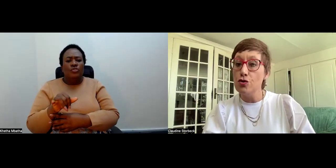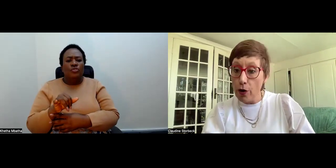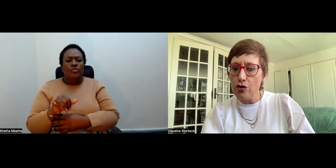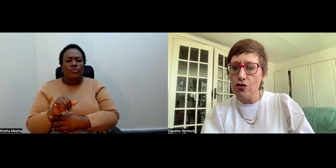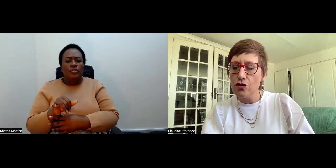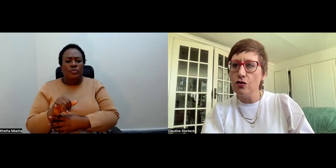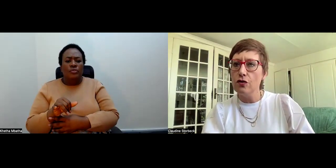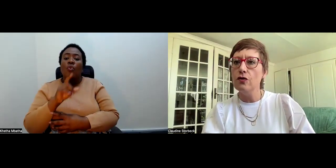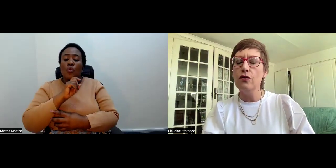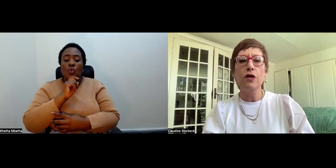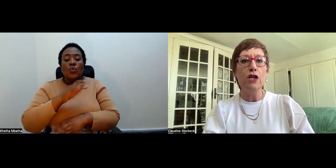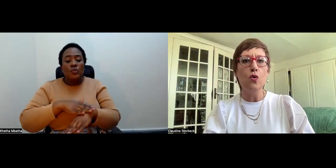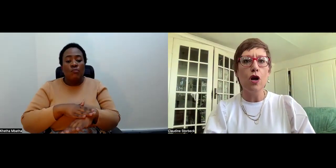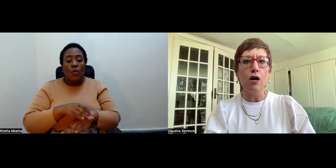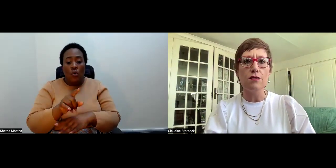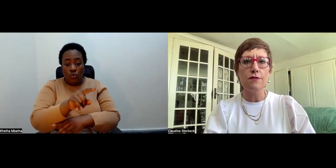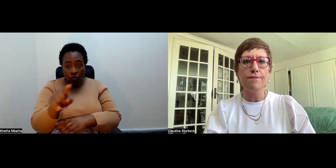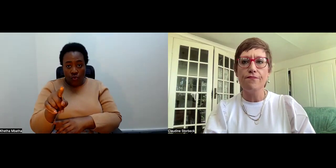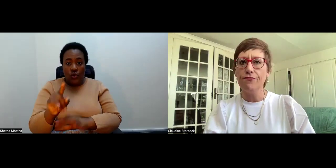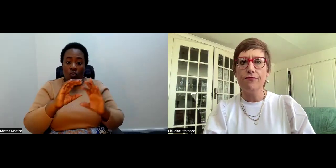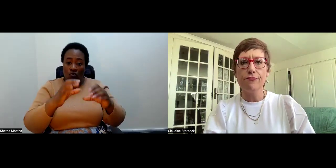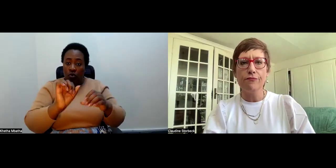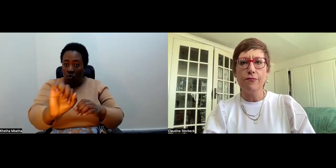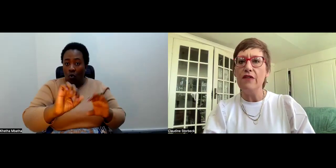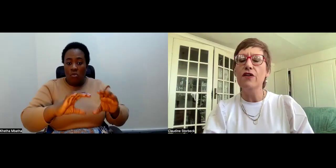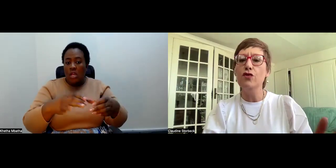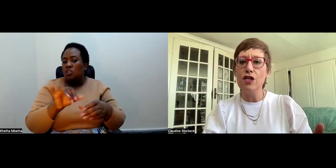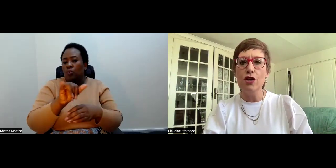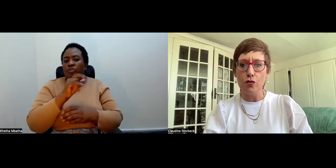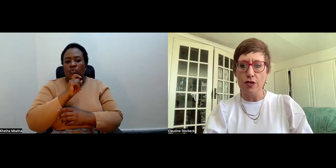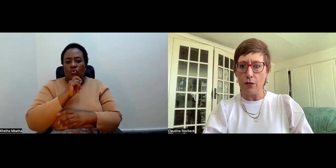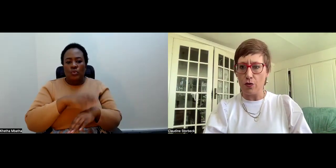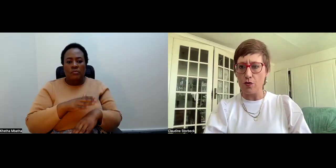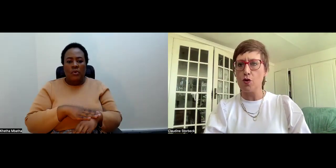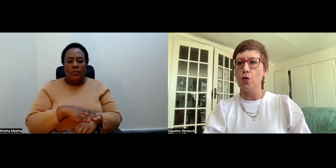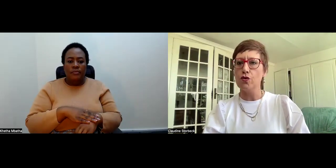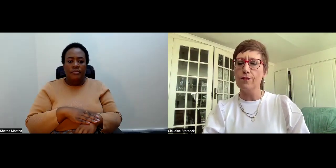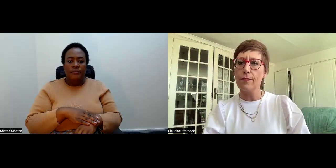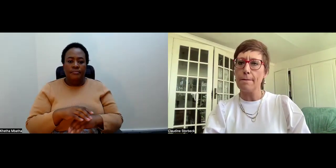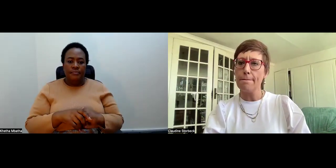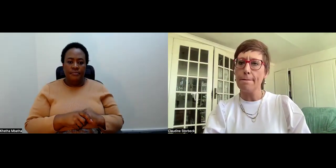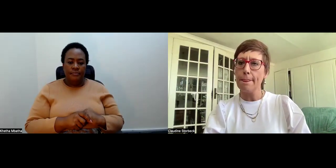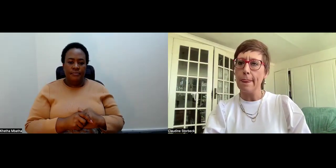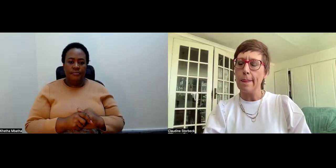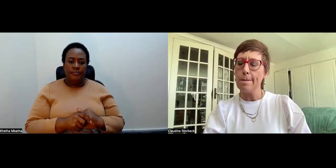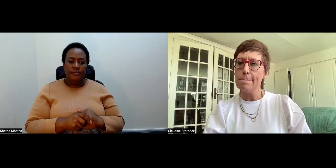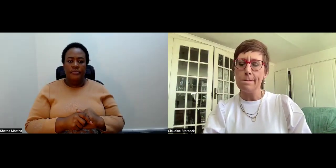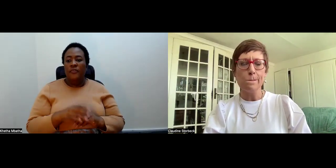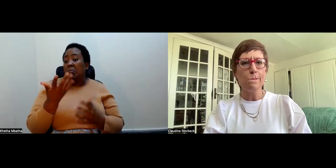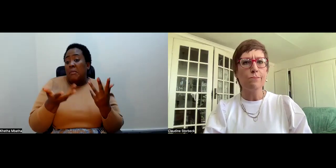do you use most in your class? Even if you didn't know that was what it was called.